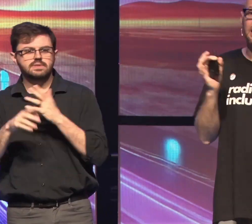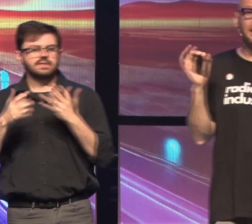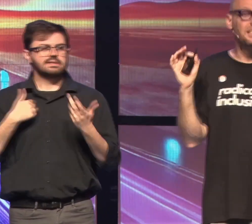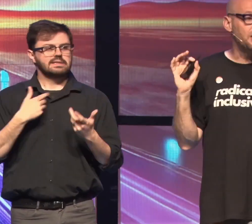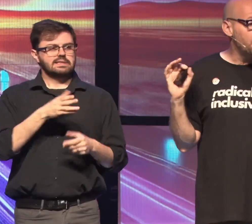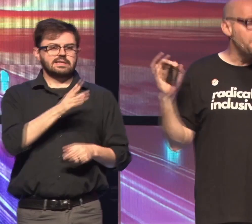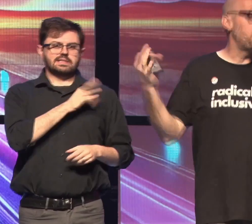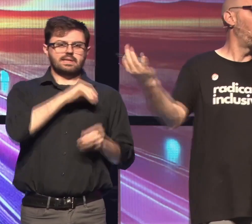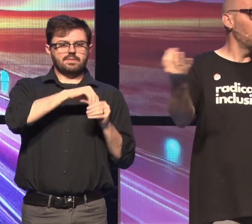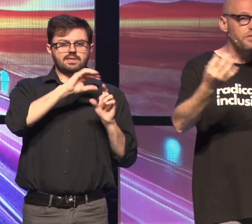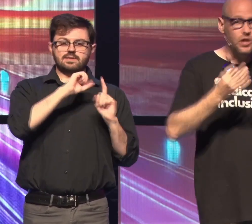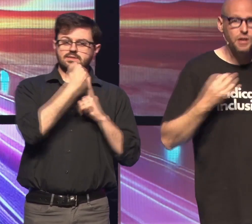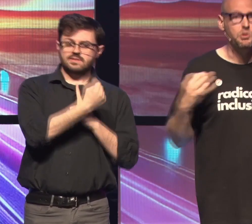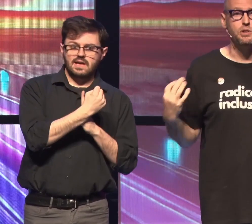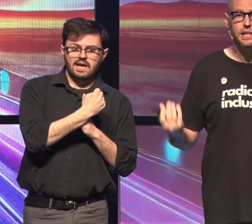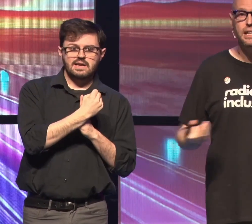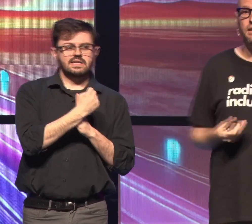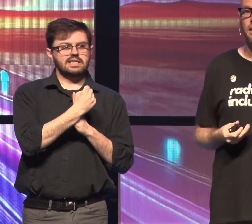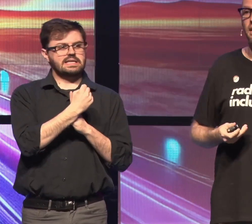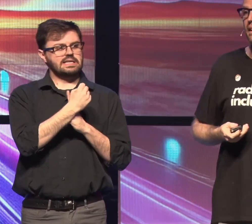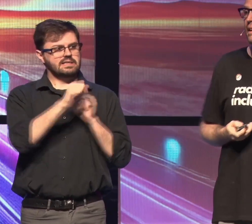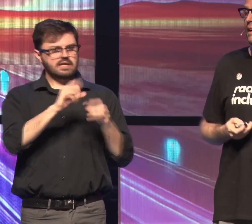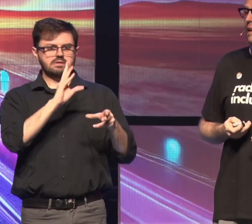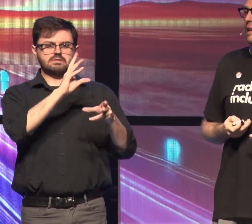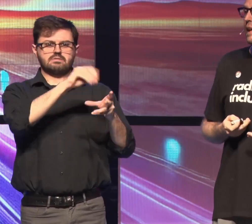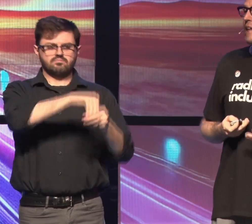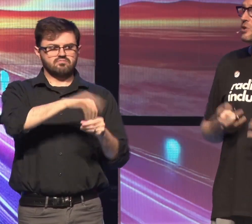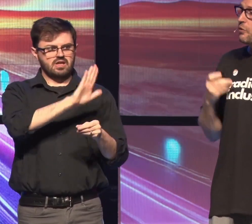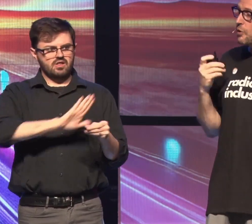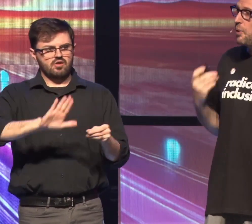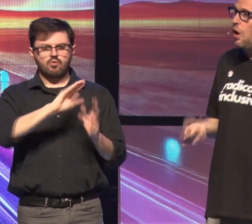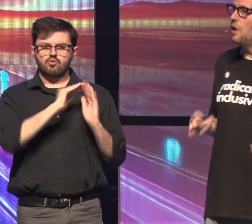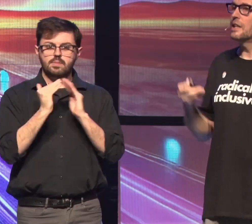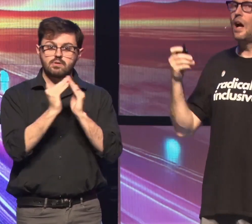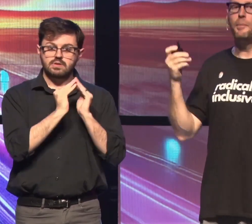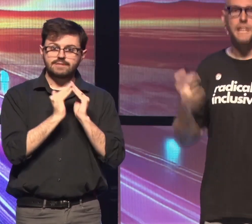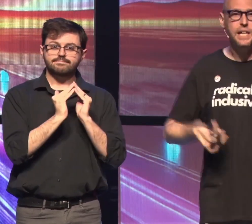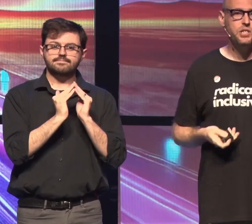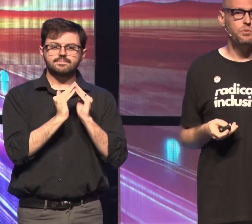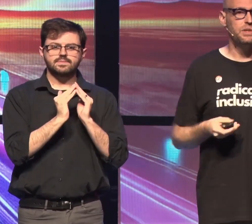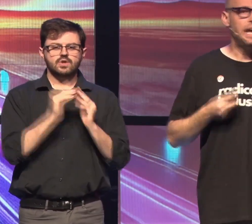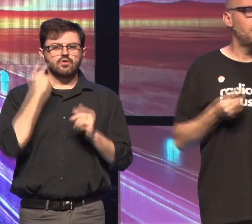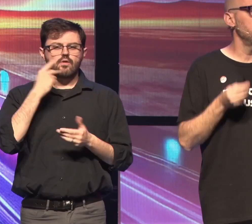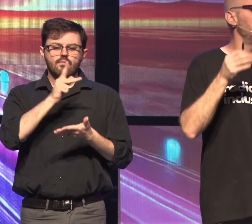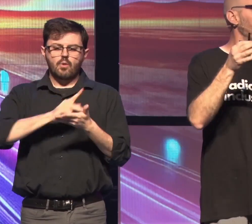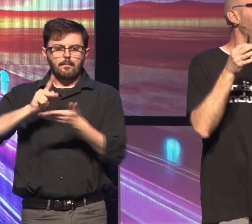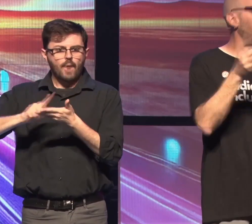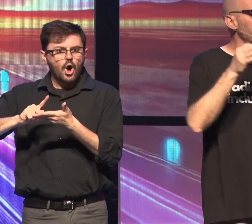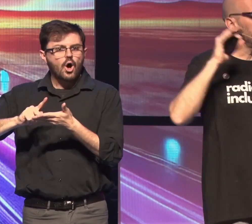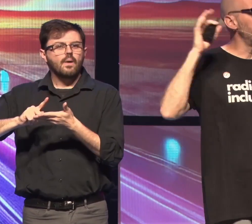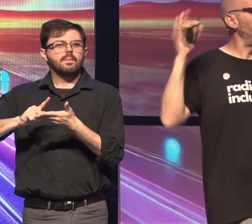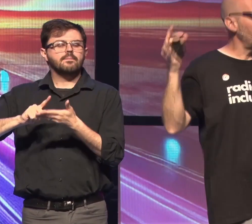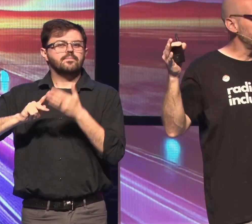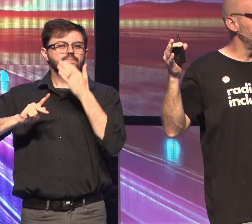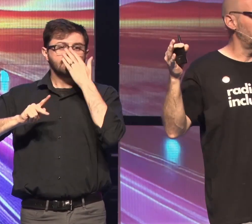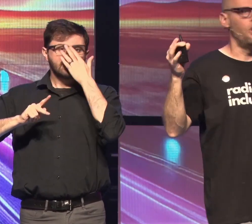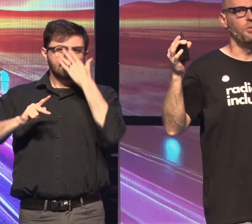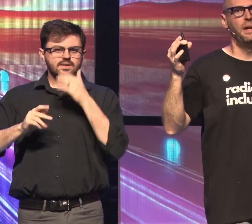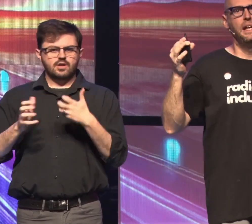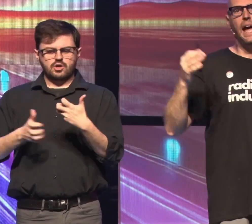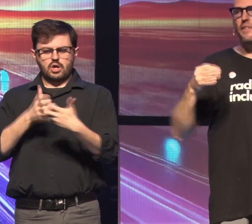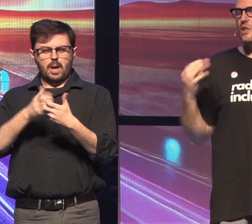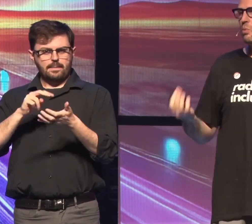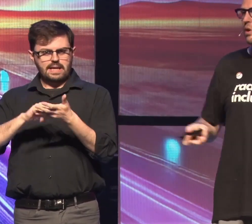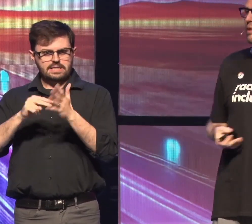acceptance, to consider to be part of their community. And so for Paul, accommodation was how you would interact with the powers of